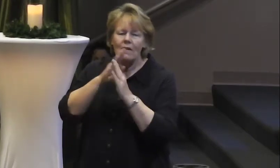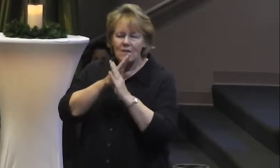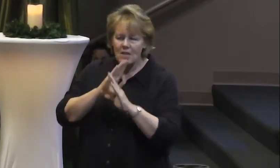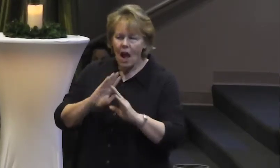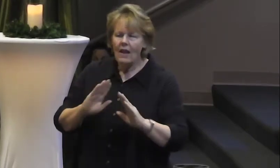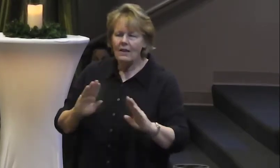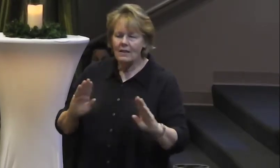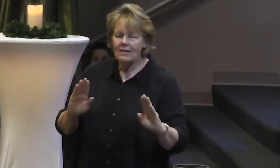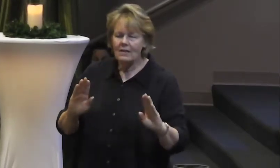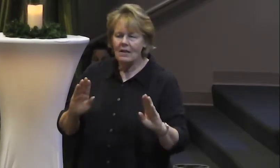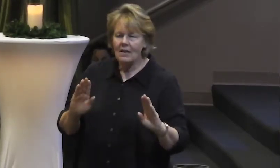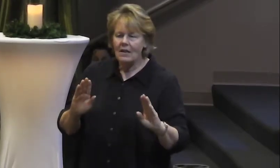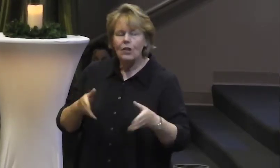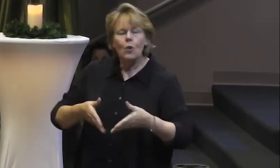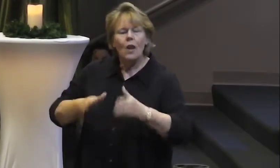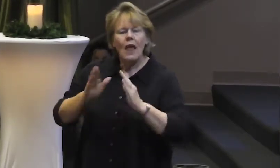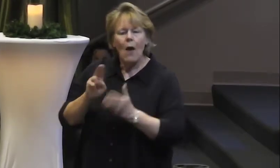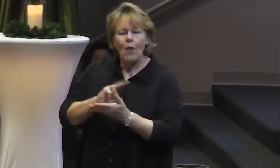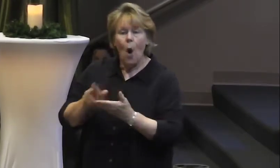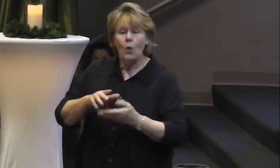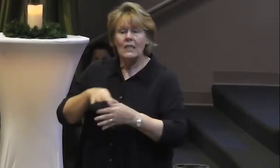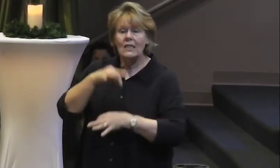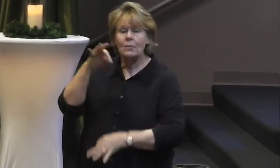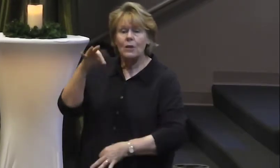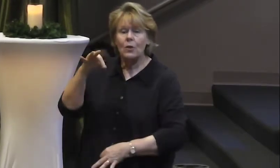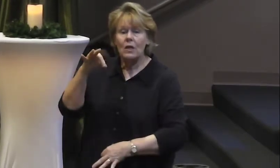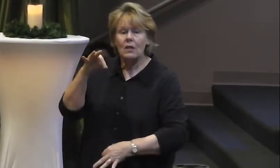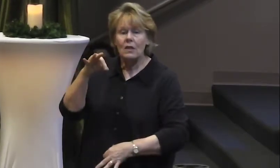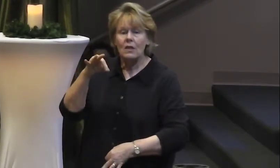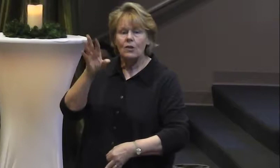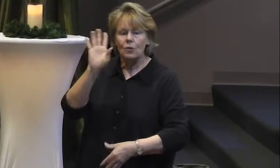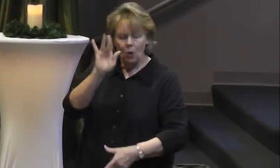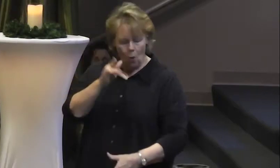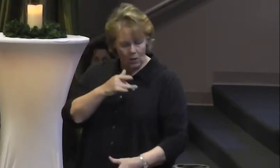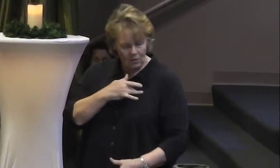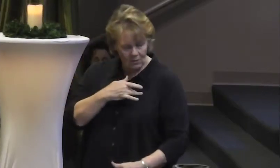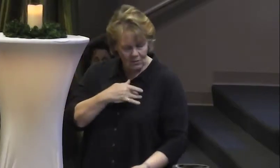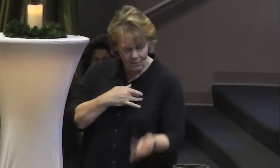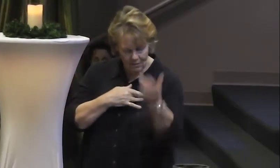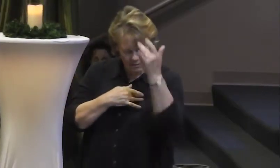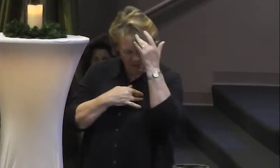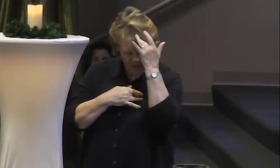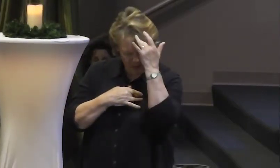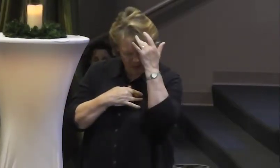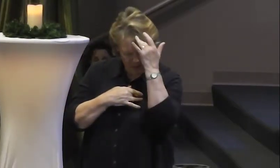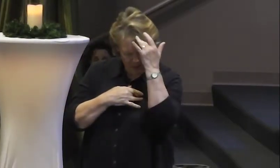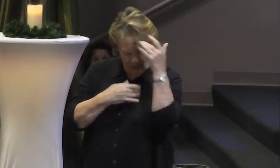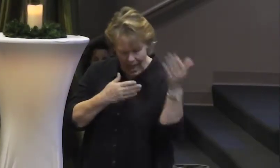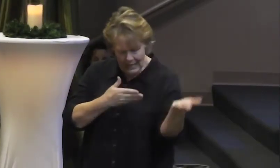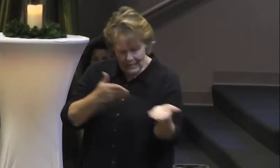to let the Holy Spirit take your mind and heart where he wants to do. He wants to take it.